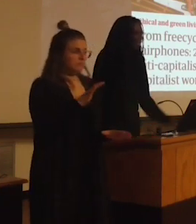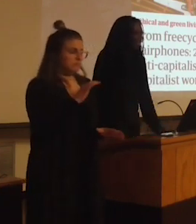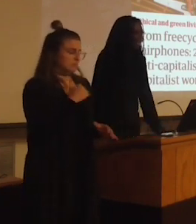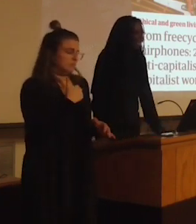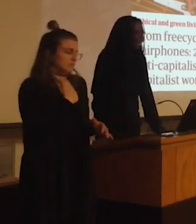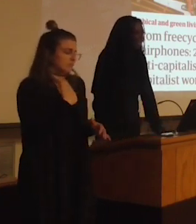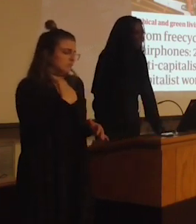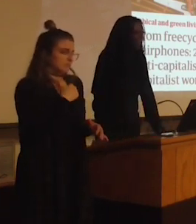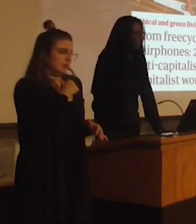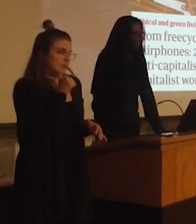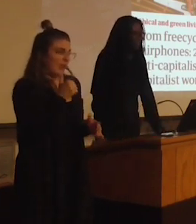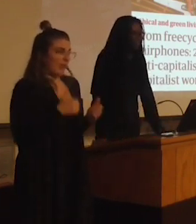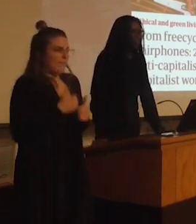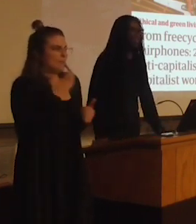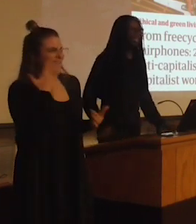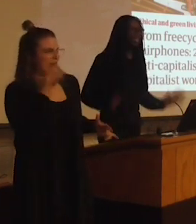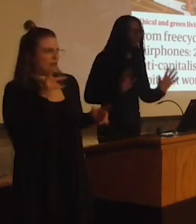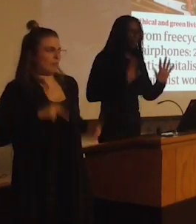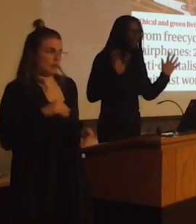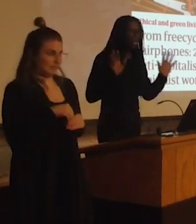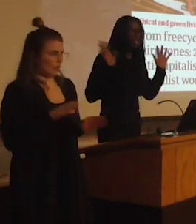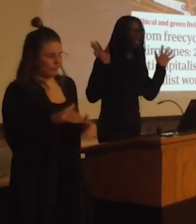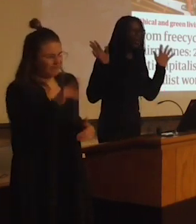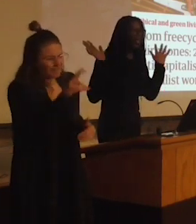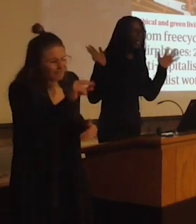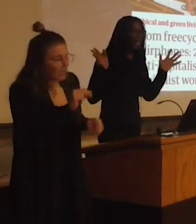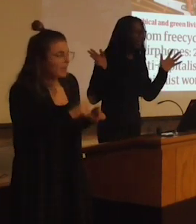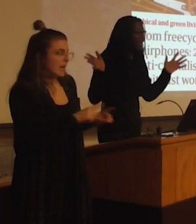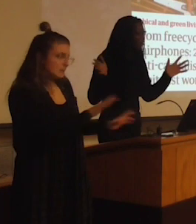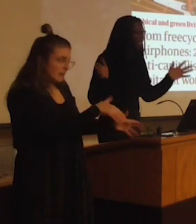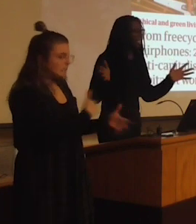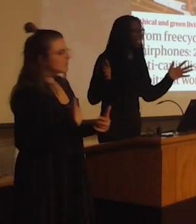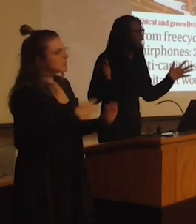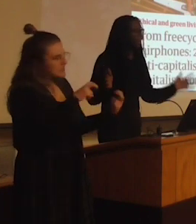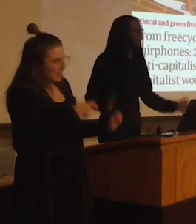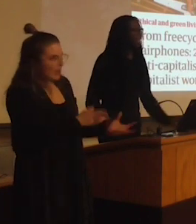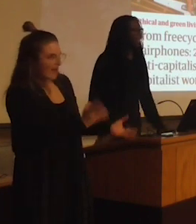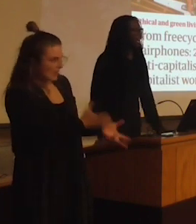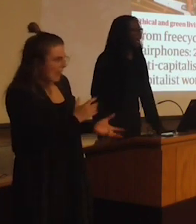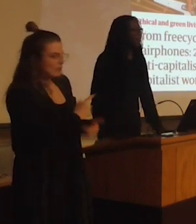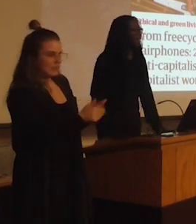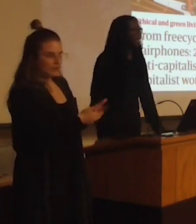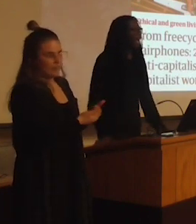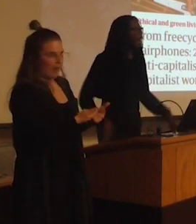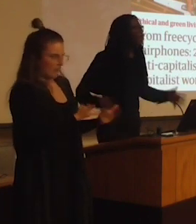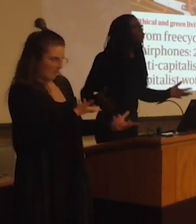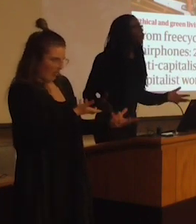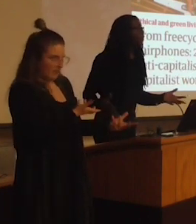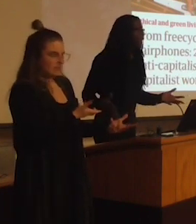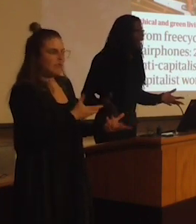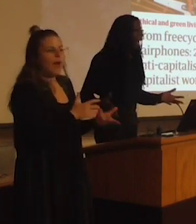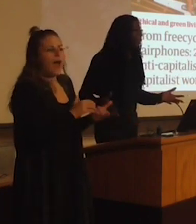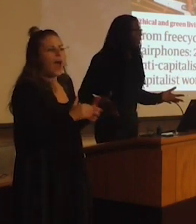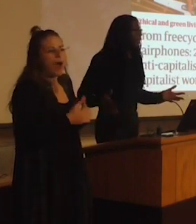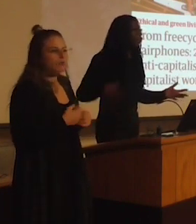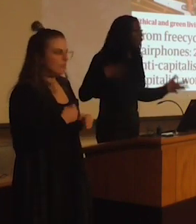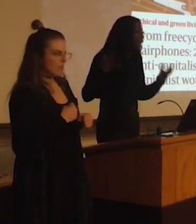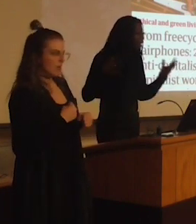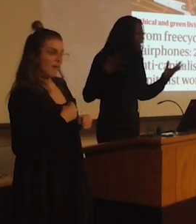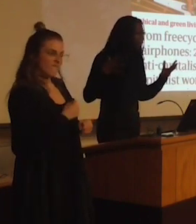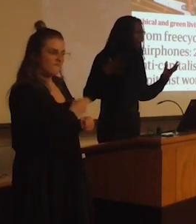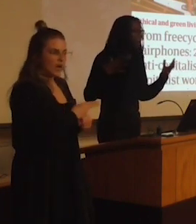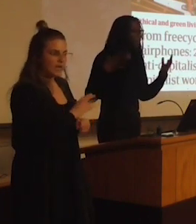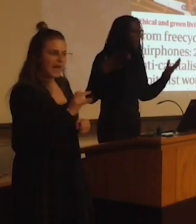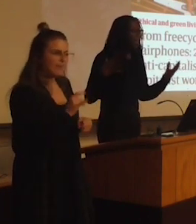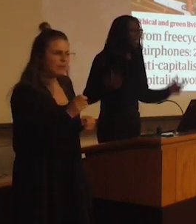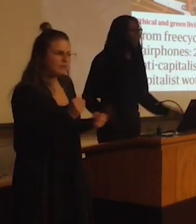most like intelligent person in the room. So I said to her, like, you know what, let's have a conversation about this. How do we fight capitalism? What